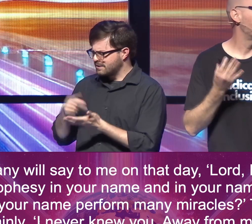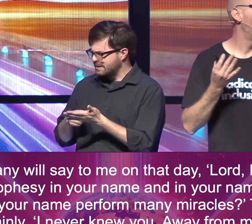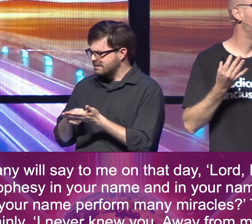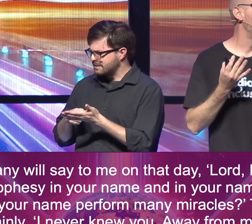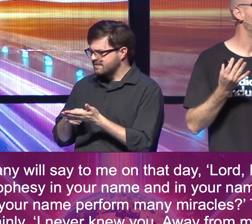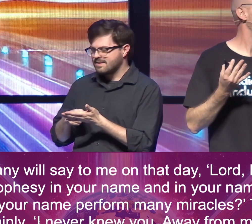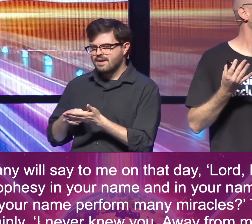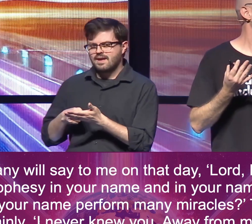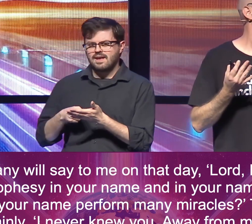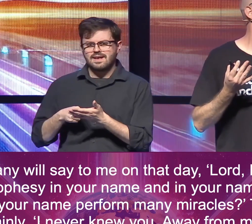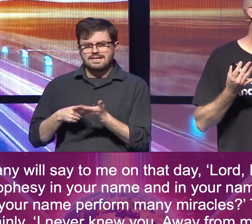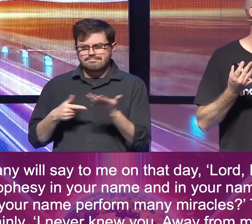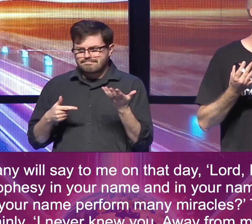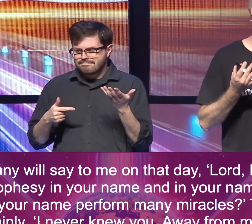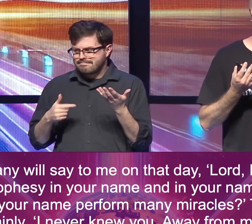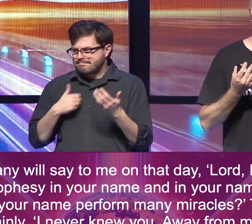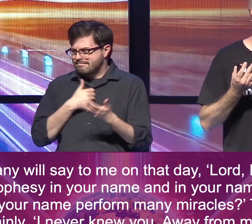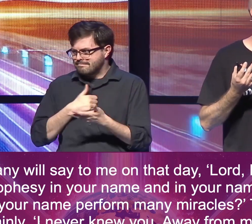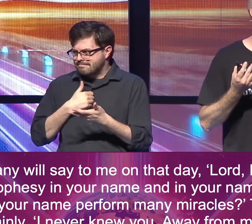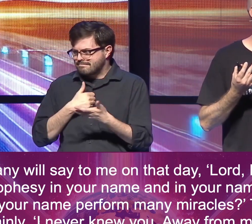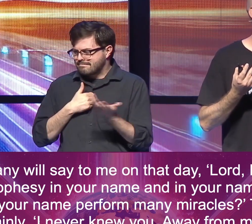I'm sorry.